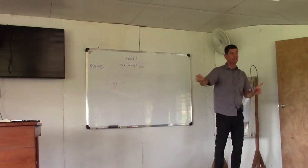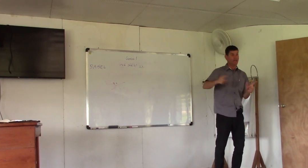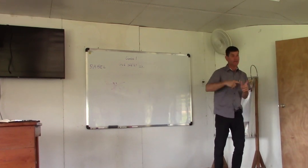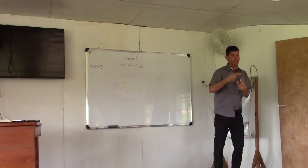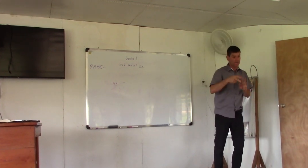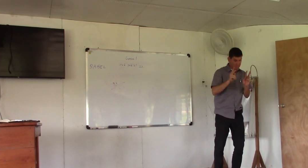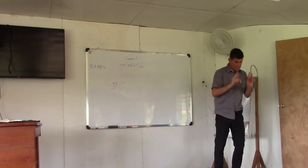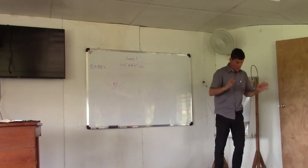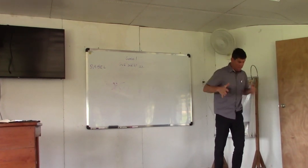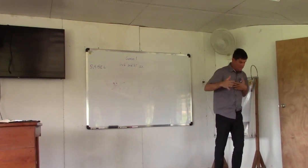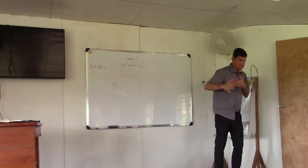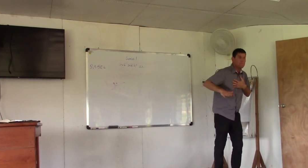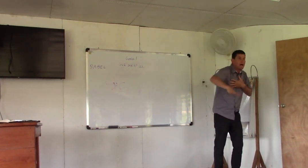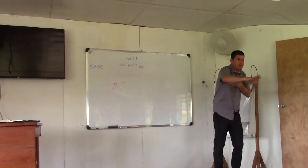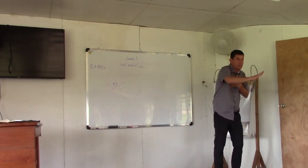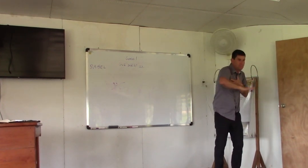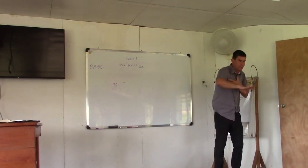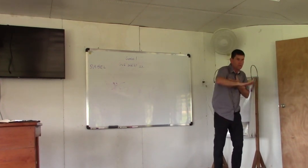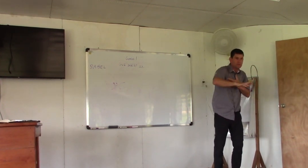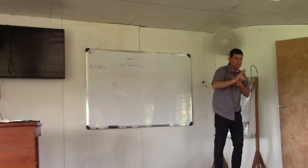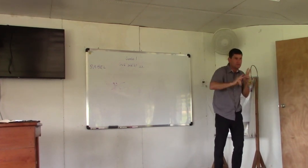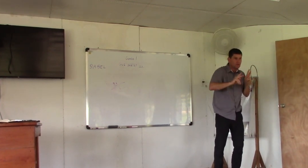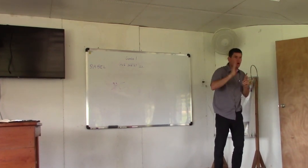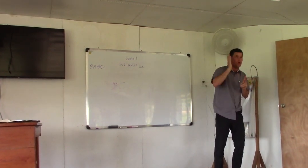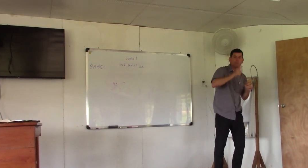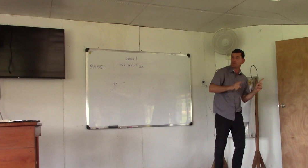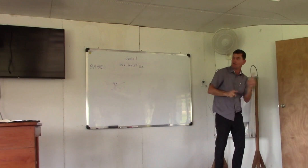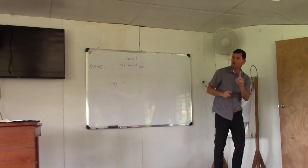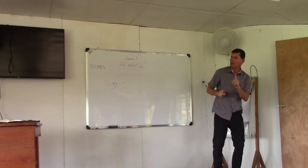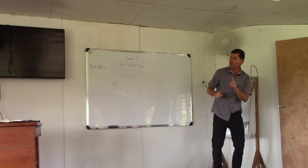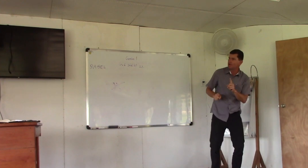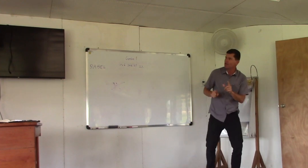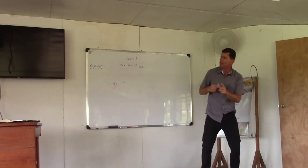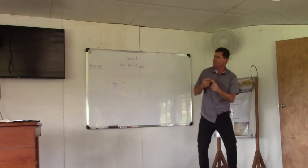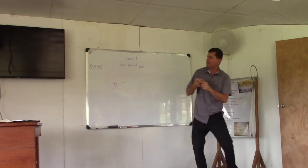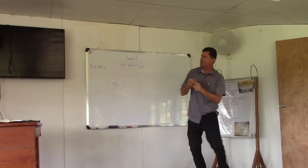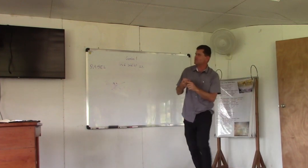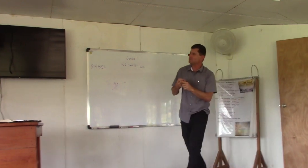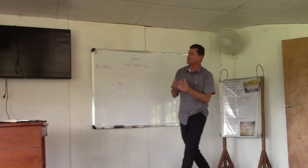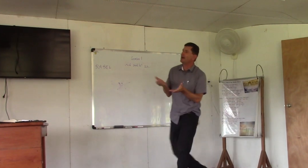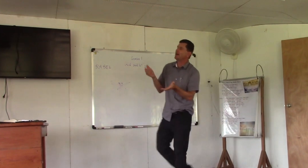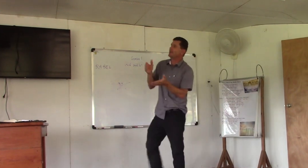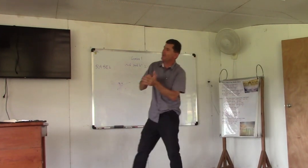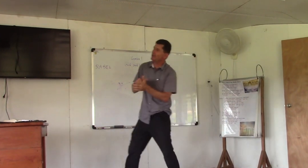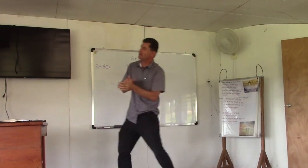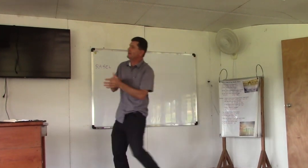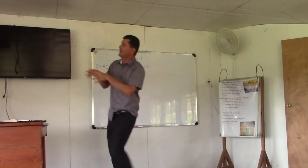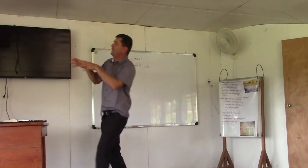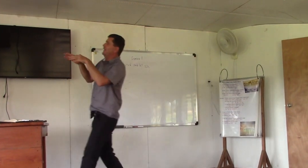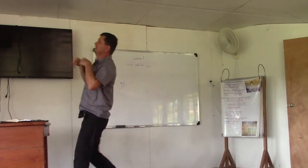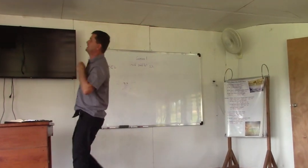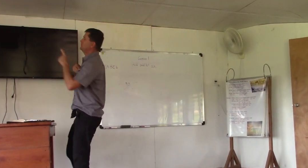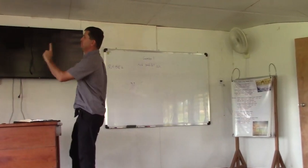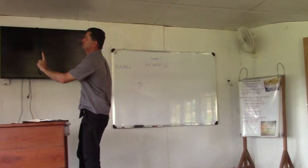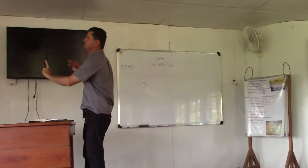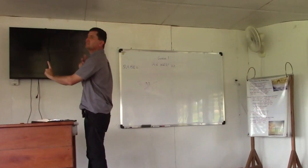And then my people will go and then again accept this